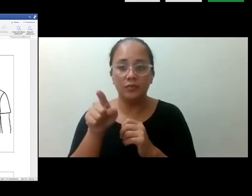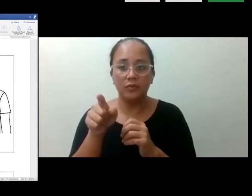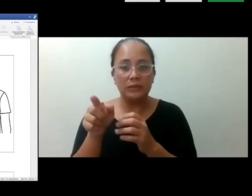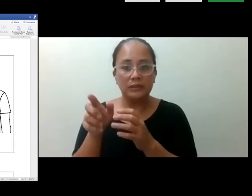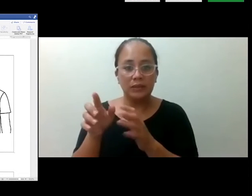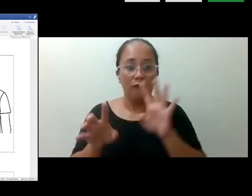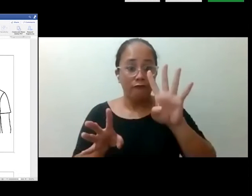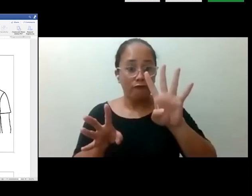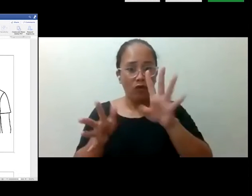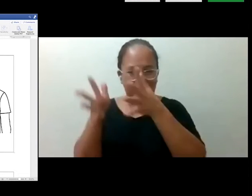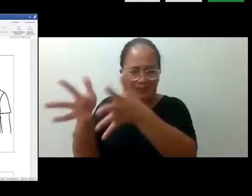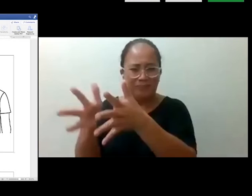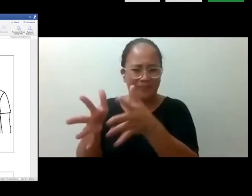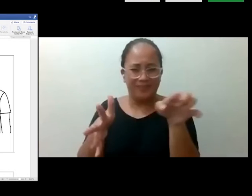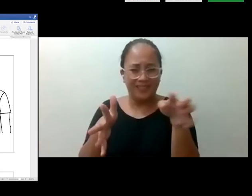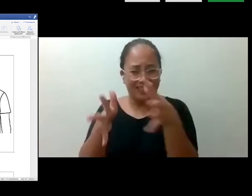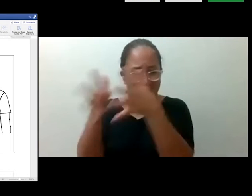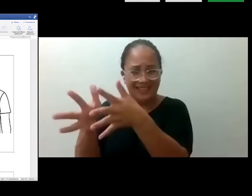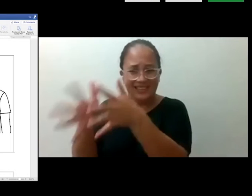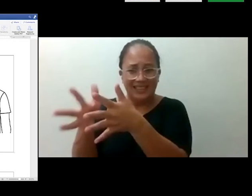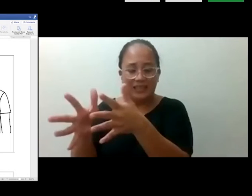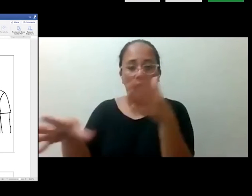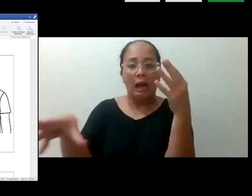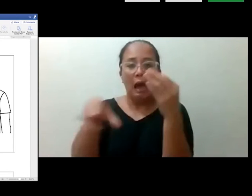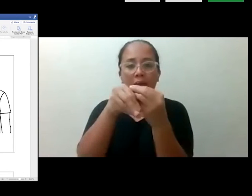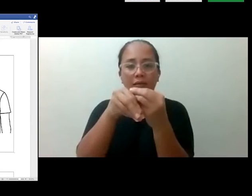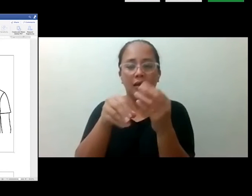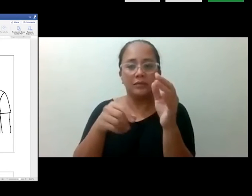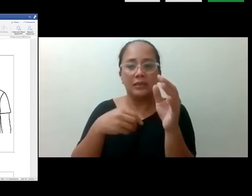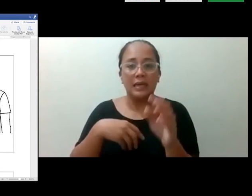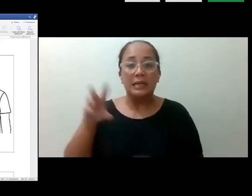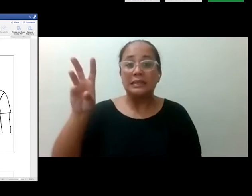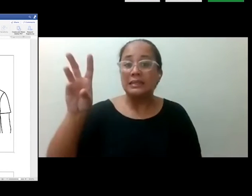the way it is. Put 16 on the left